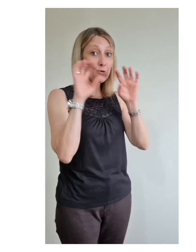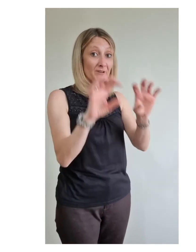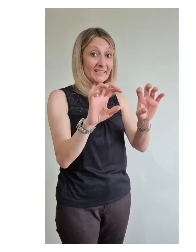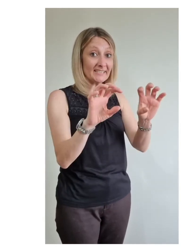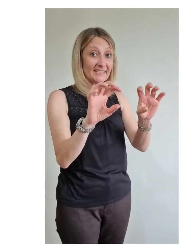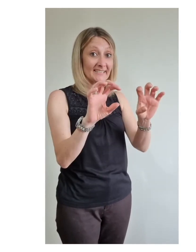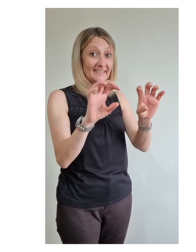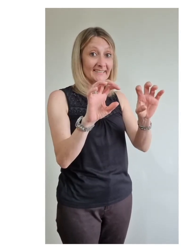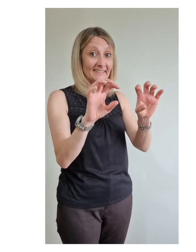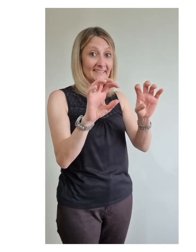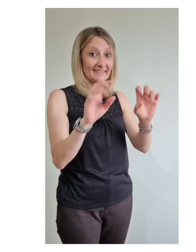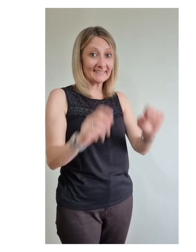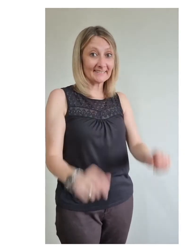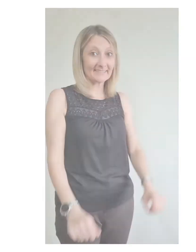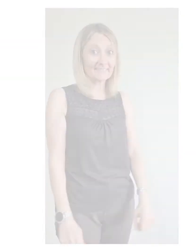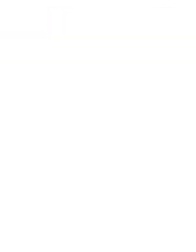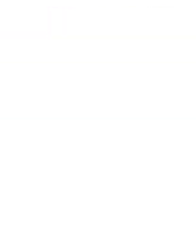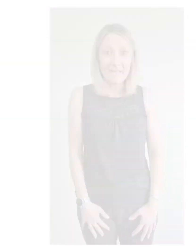Worrysaurus.